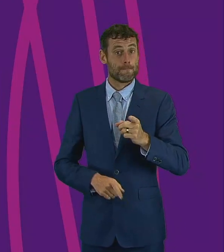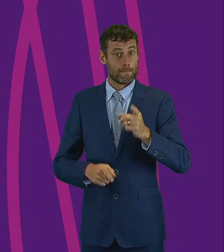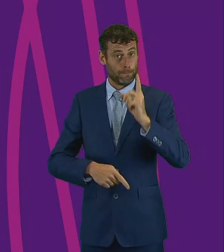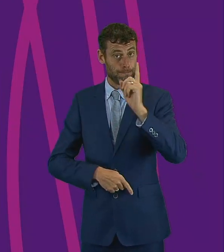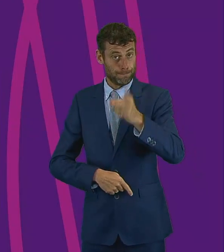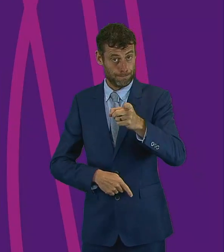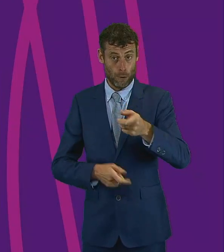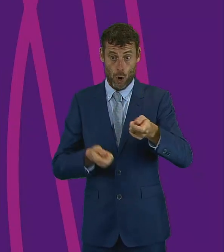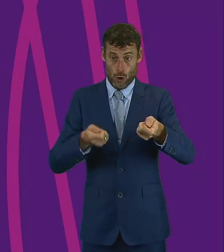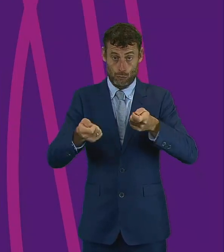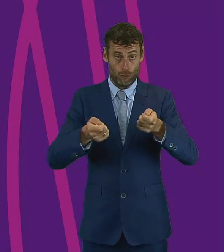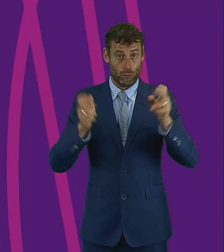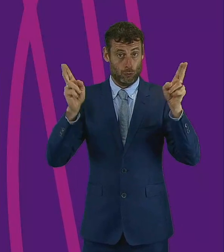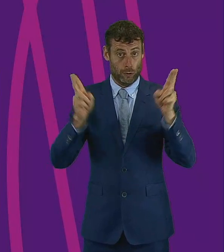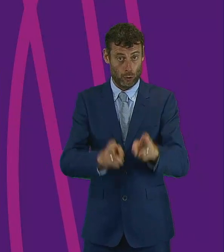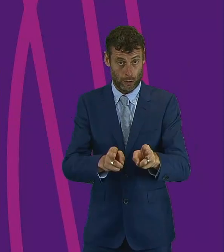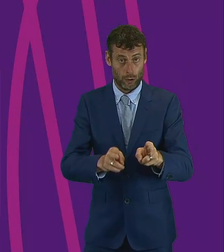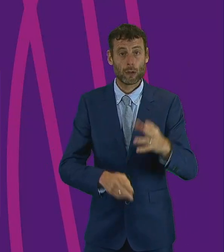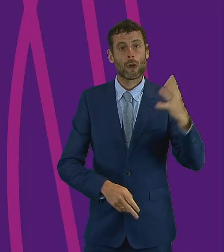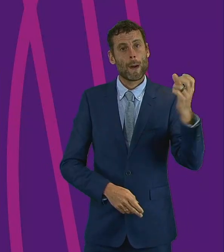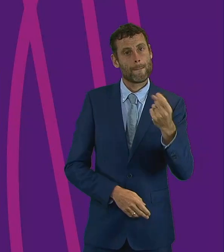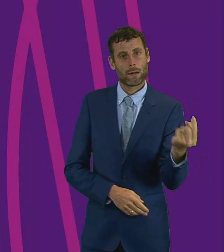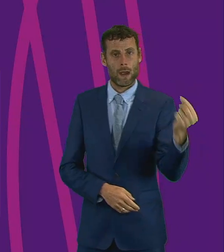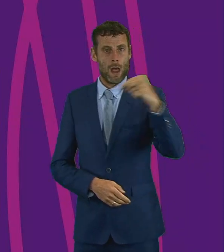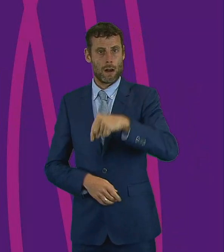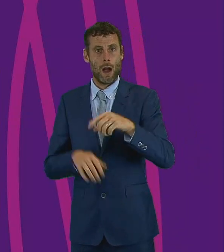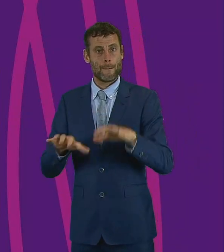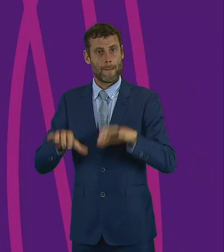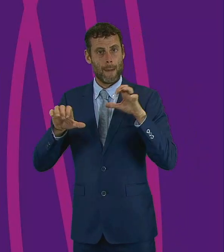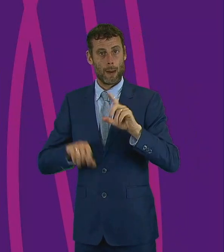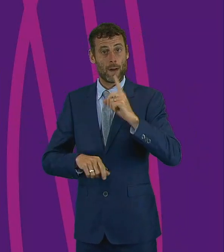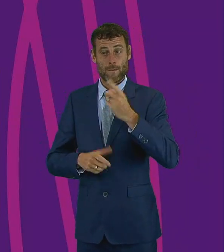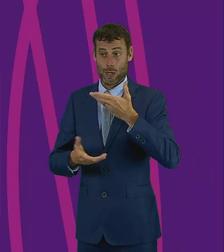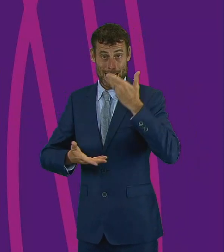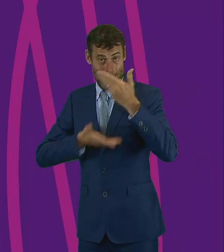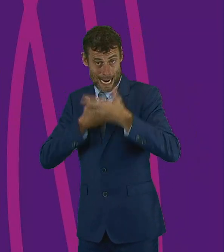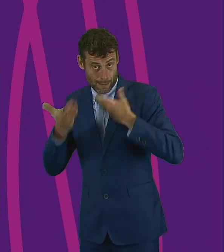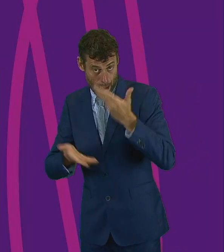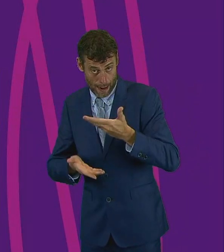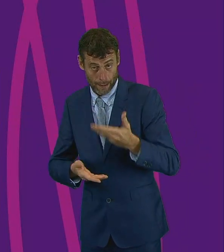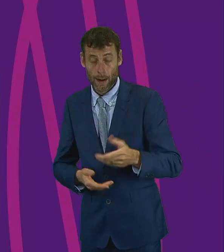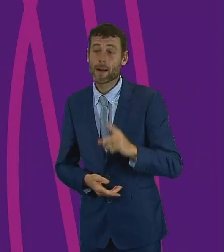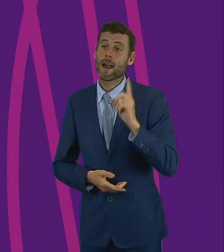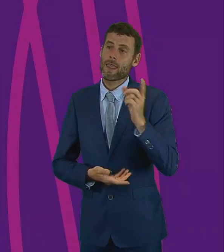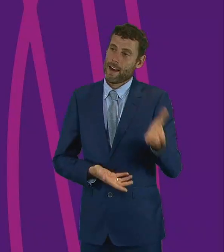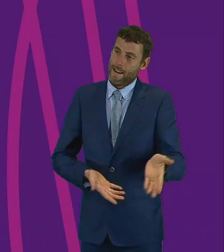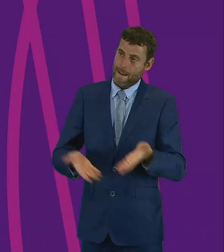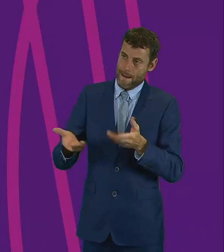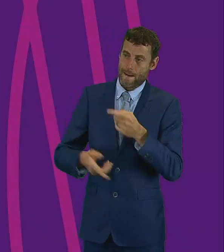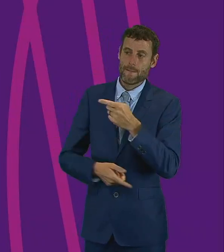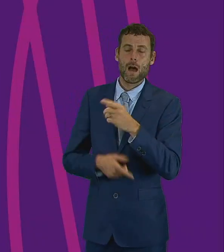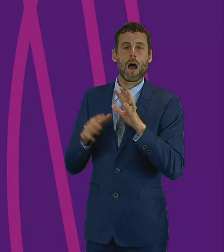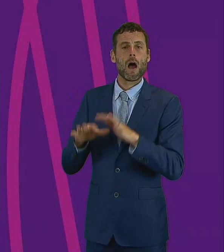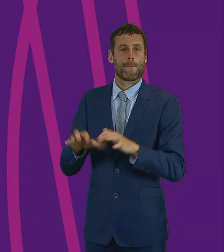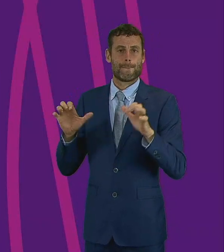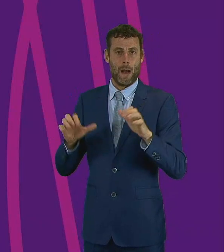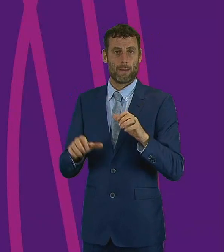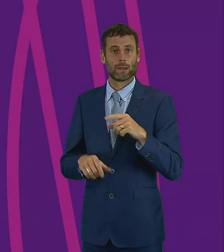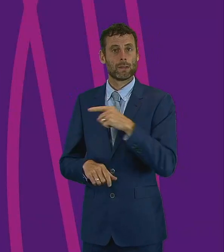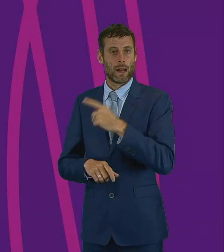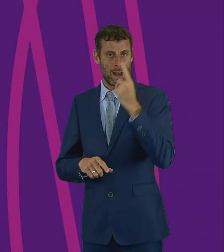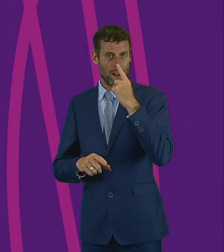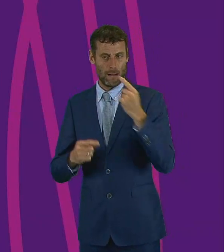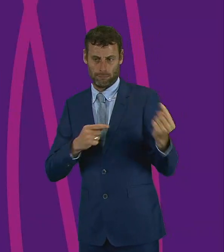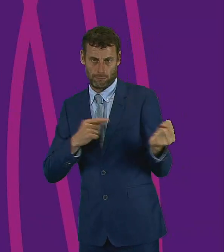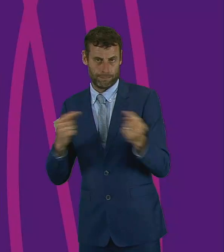regulations, those will have to be laid before Parliament, and Parliament will have an opportunity to pass its view on the